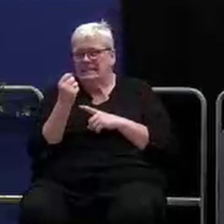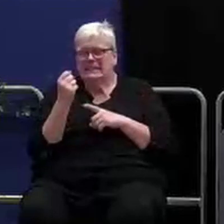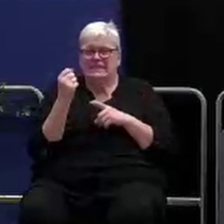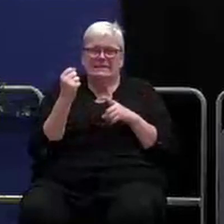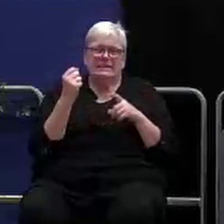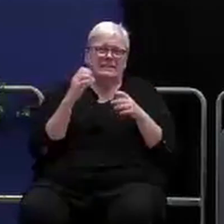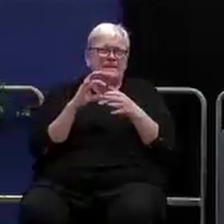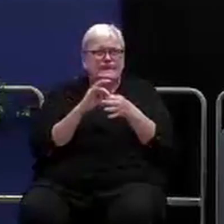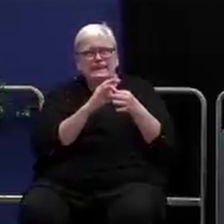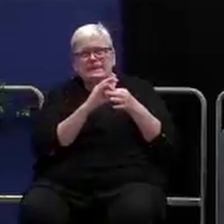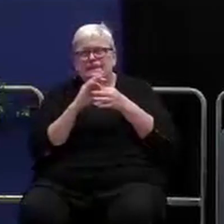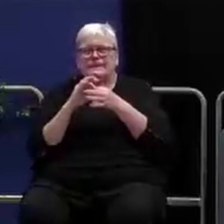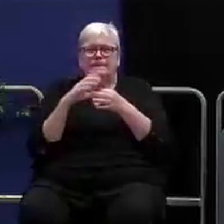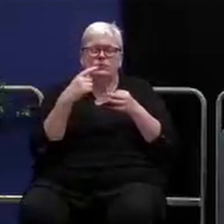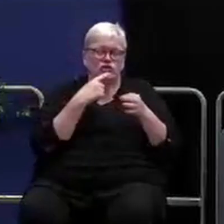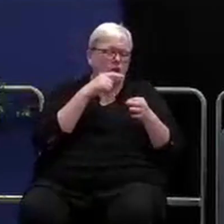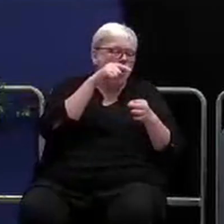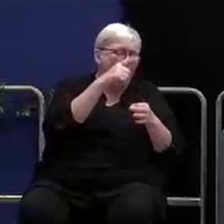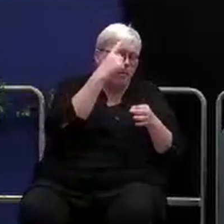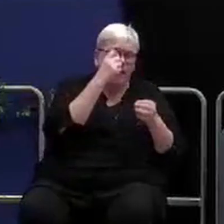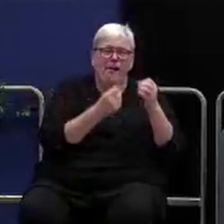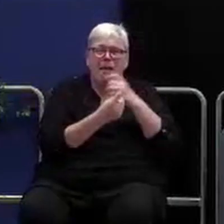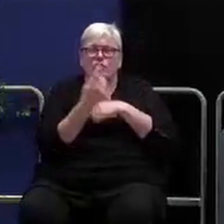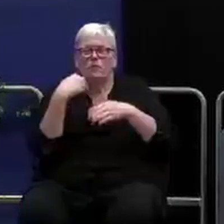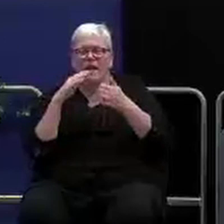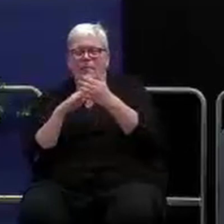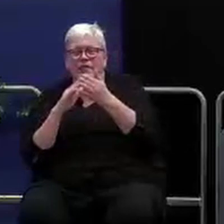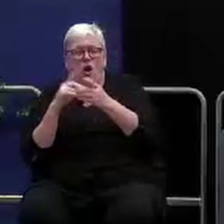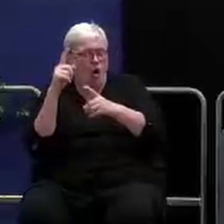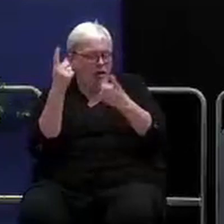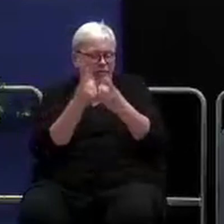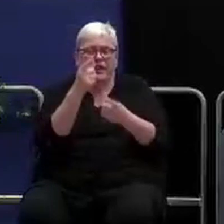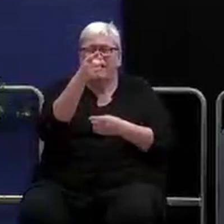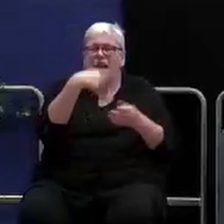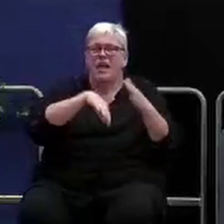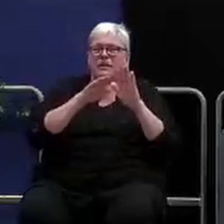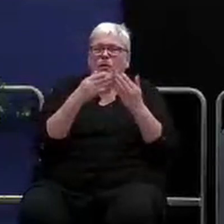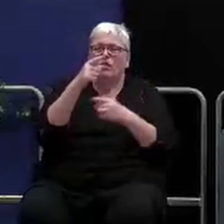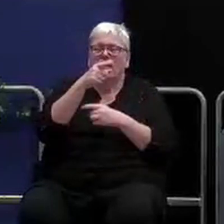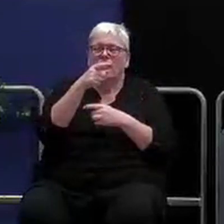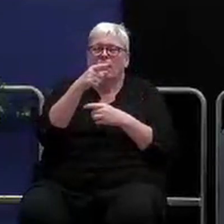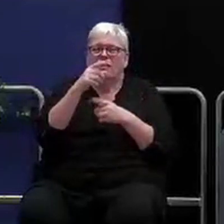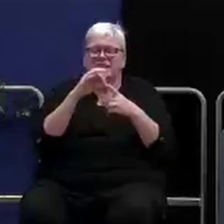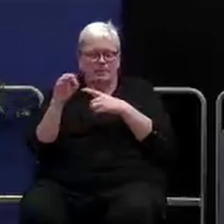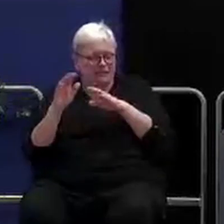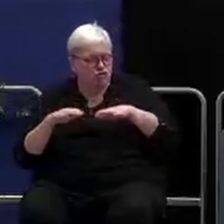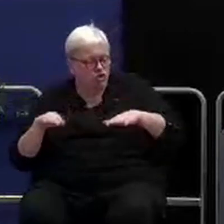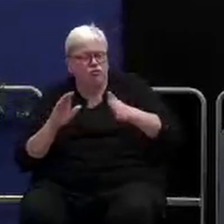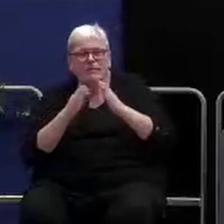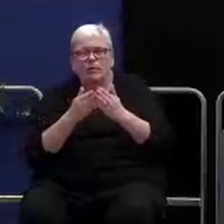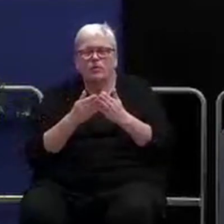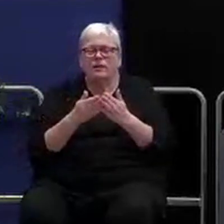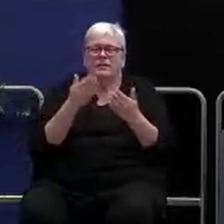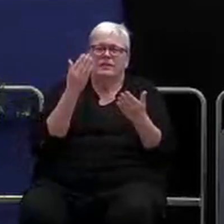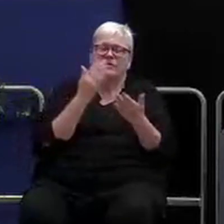of not just saying, here's a thing that happened to my mother, or here's a thing in a particular children's book, but here's